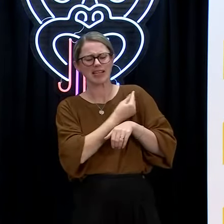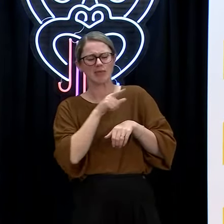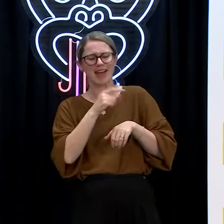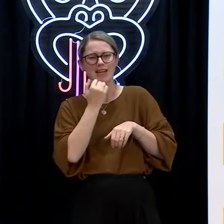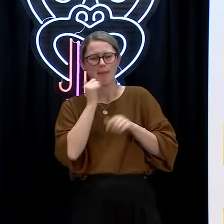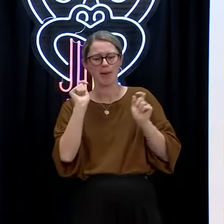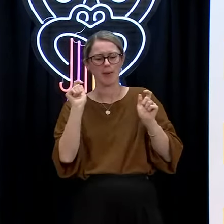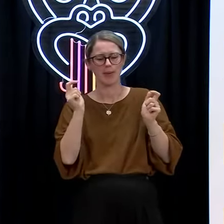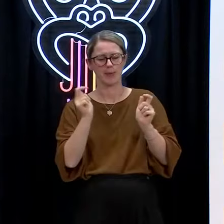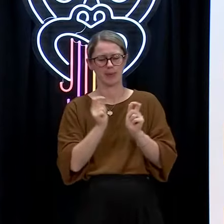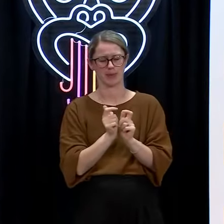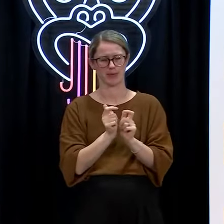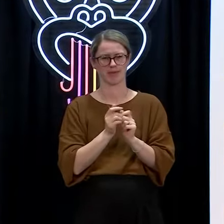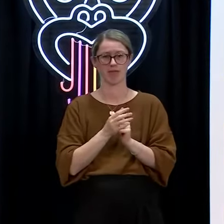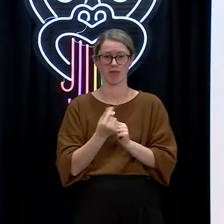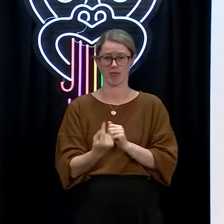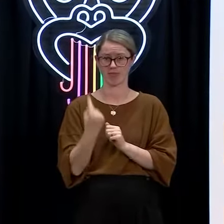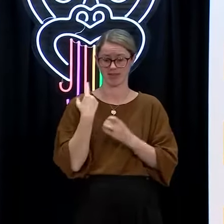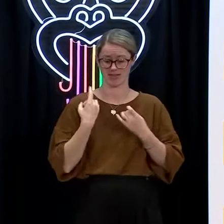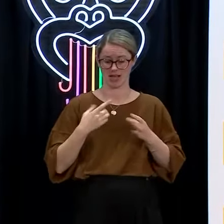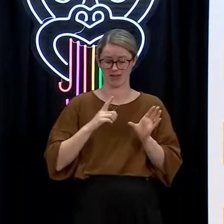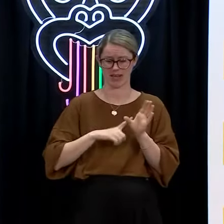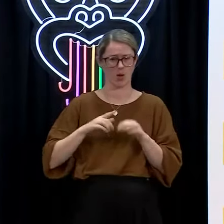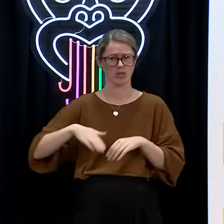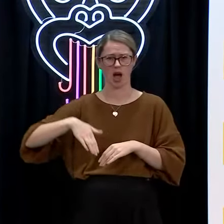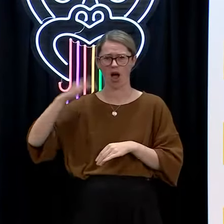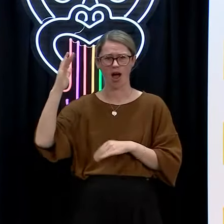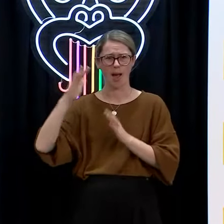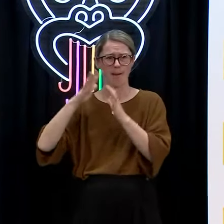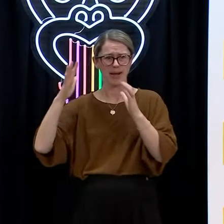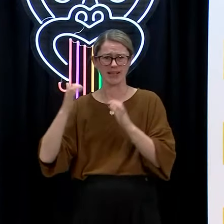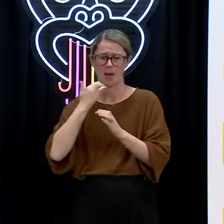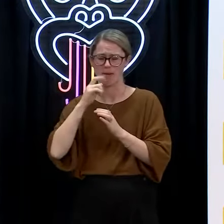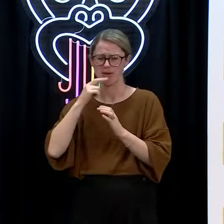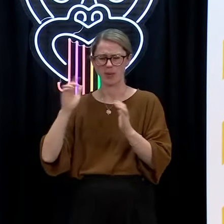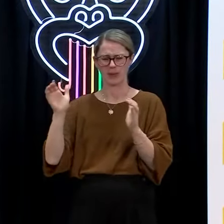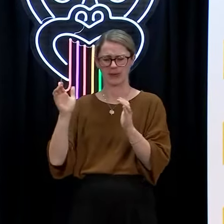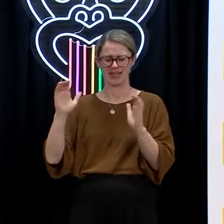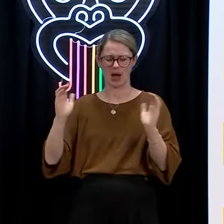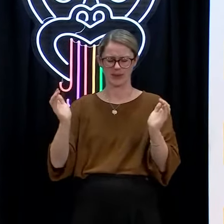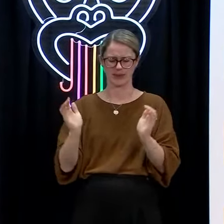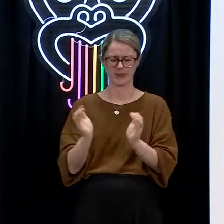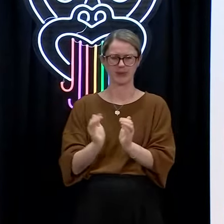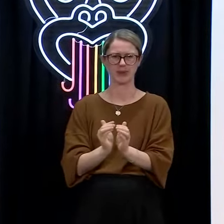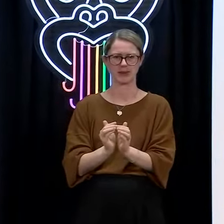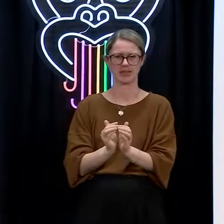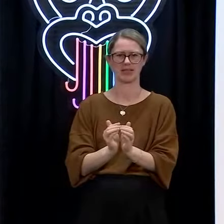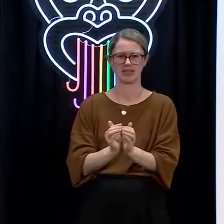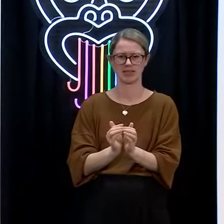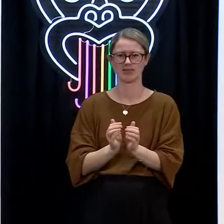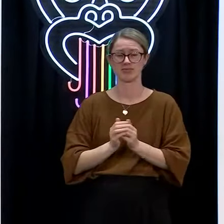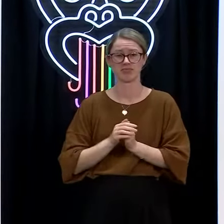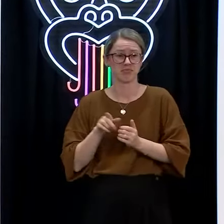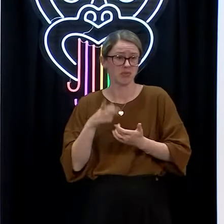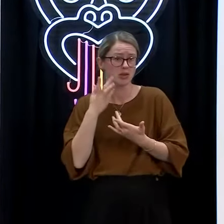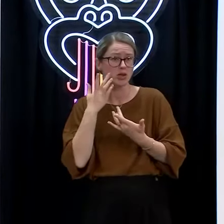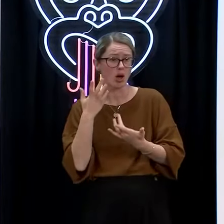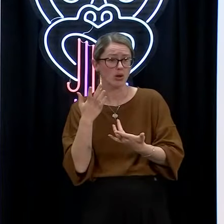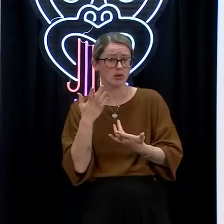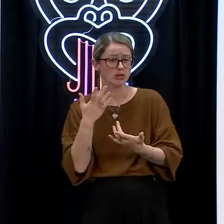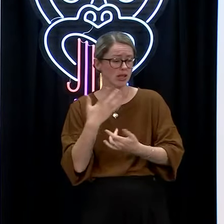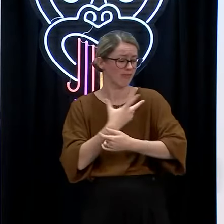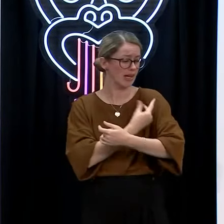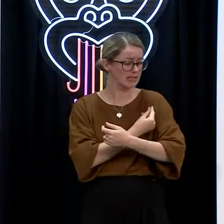in New Zealand from the beginning of the year, where it was still quite a significant number, to a much, much smaller number now. And that shows that